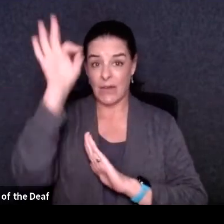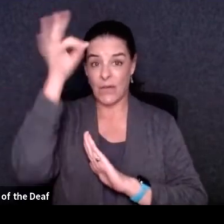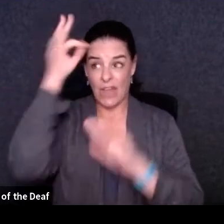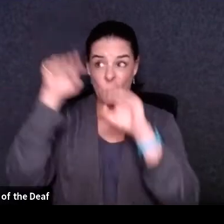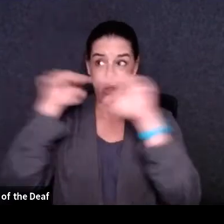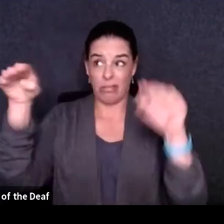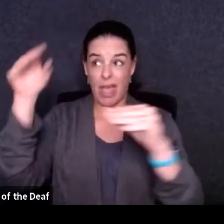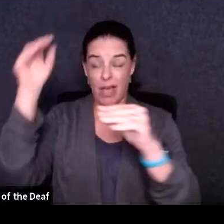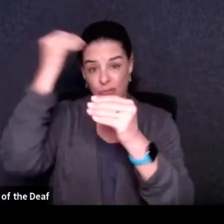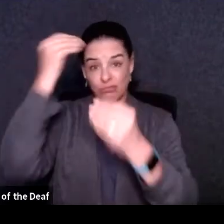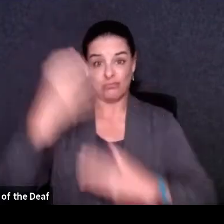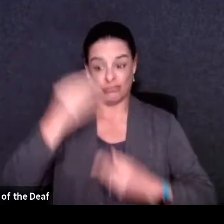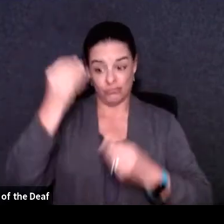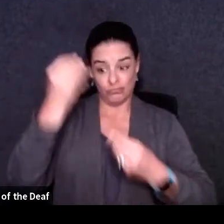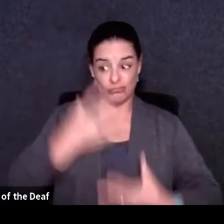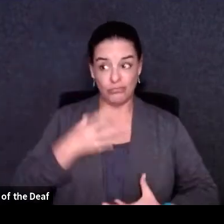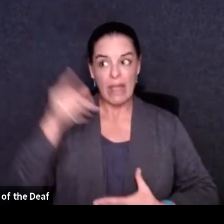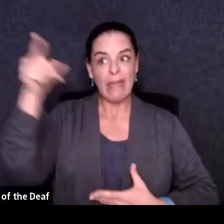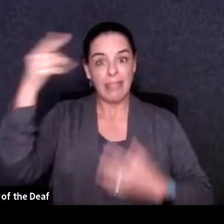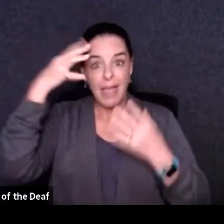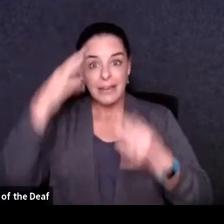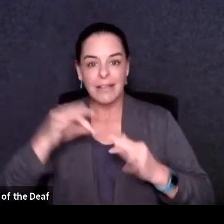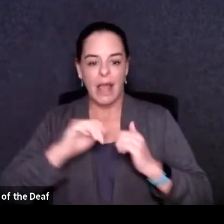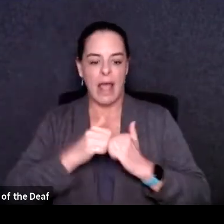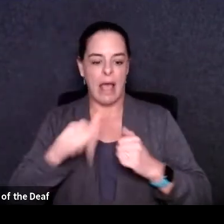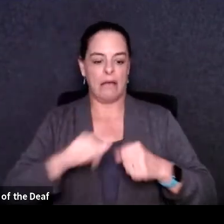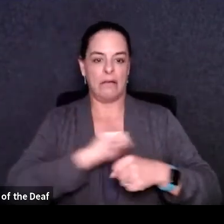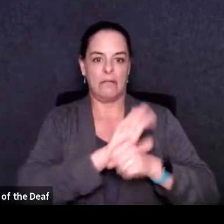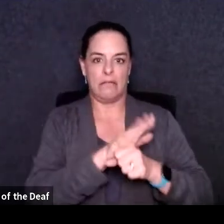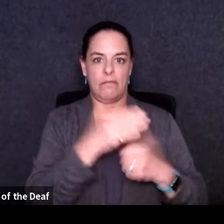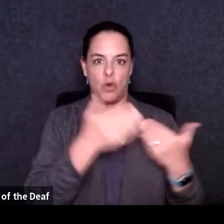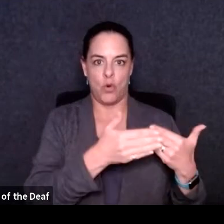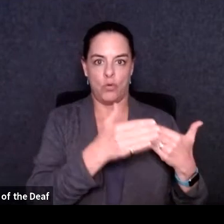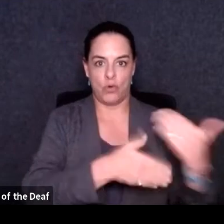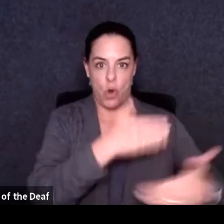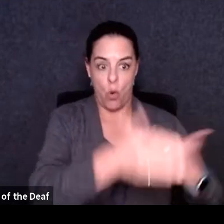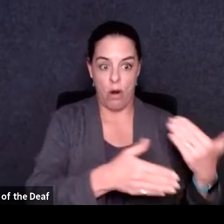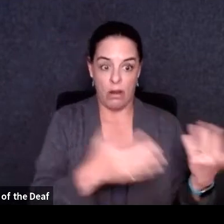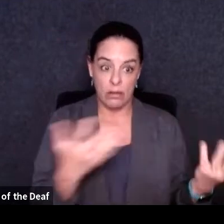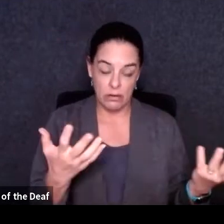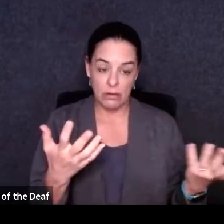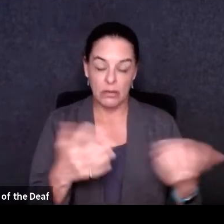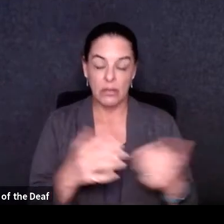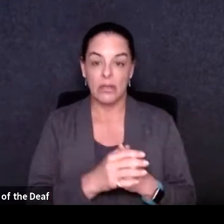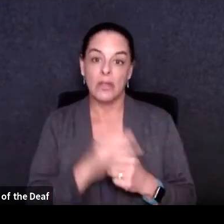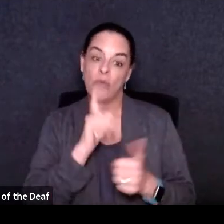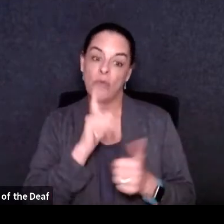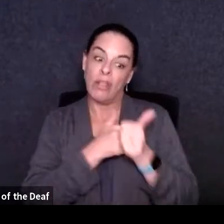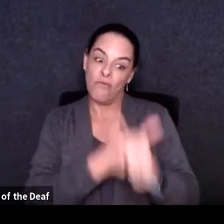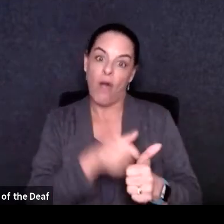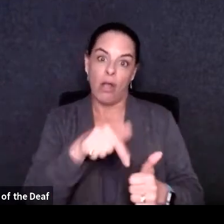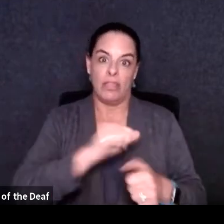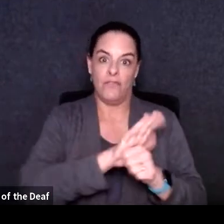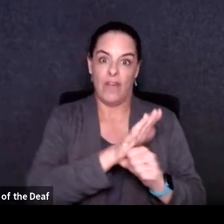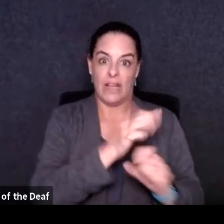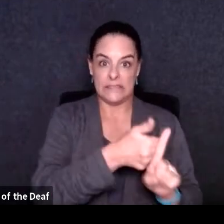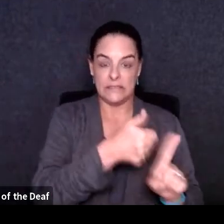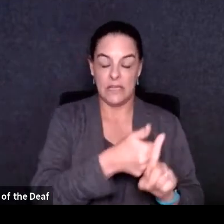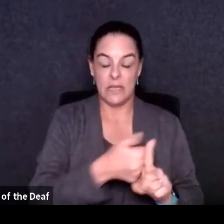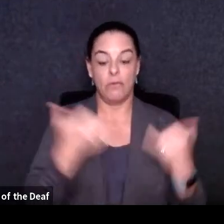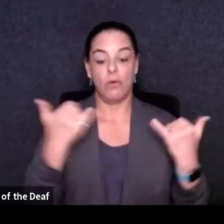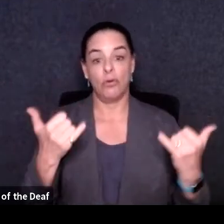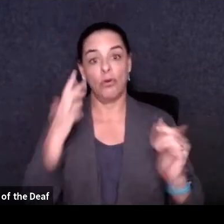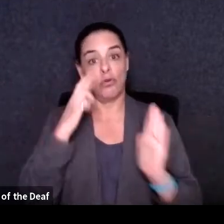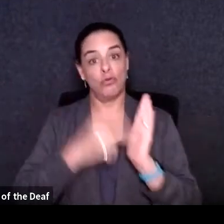and are based on how the virus operates. Essentially, they are based on the rules of the virus itself. Current research shows